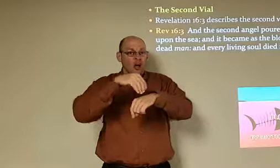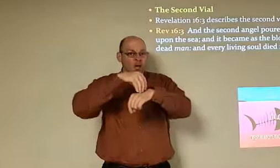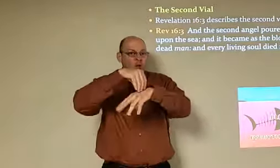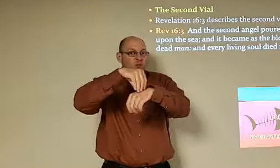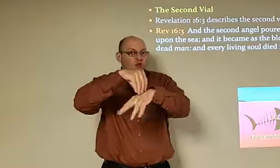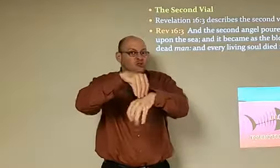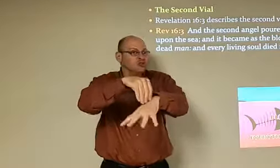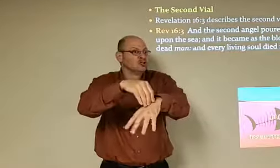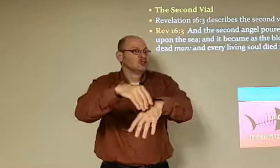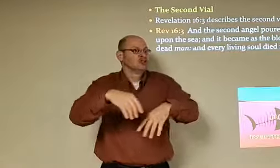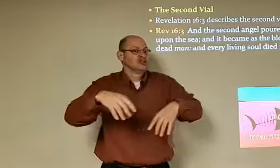Fish,